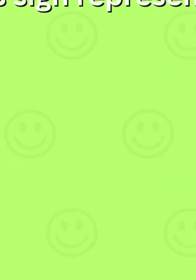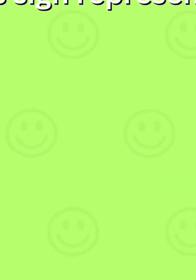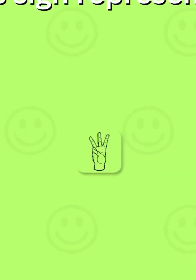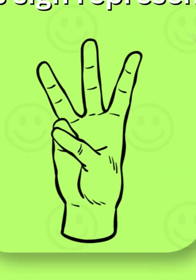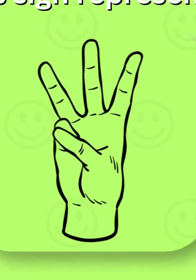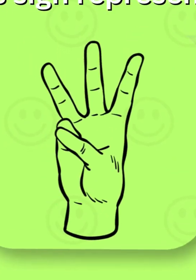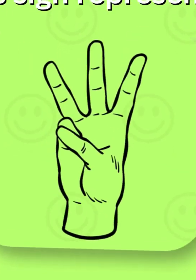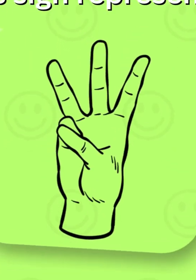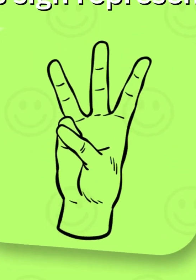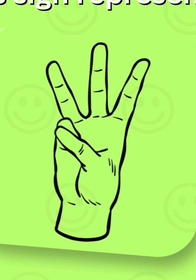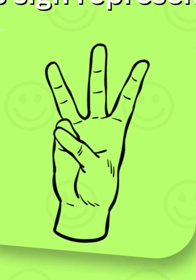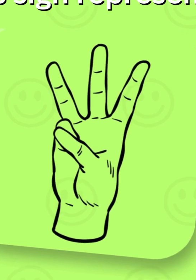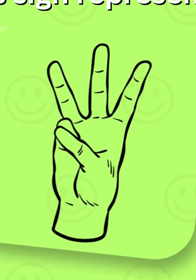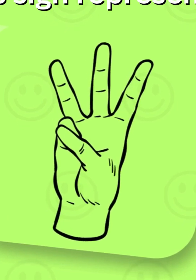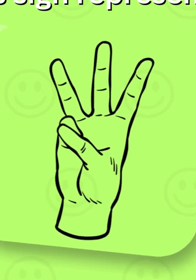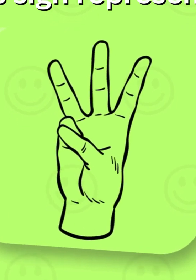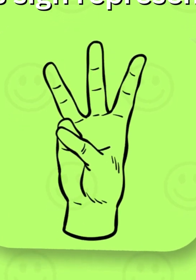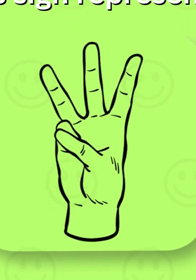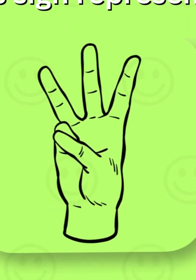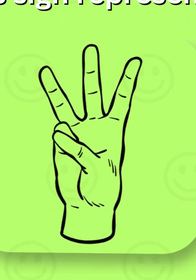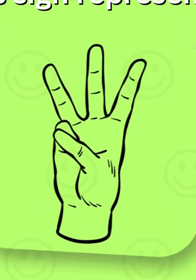What letter does this sign represent?